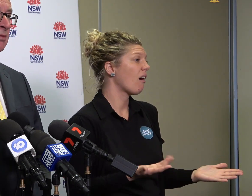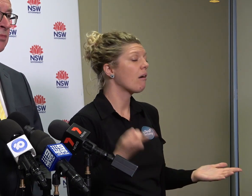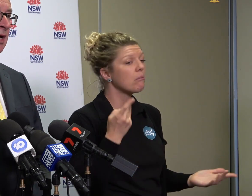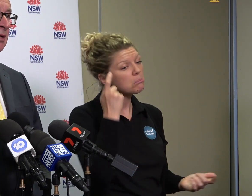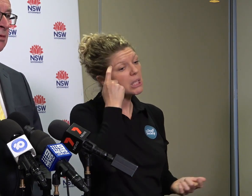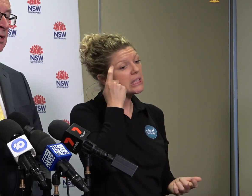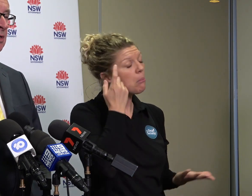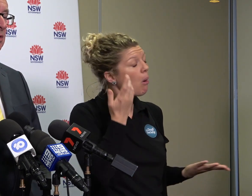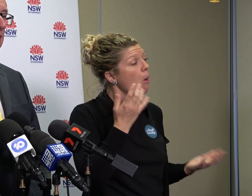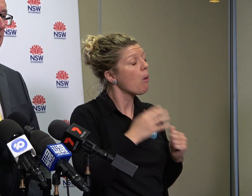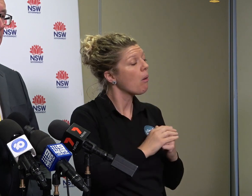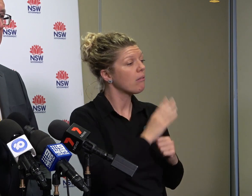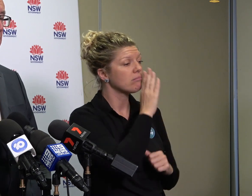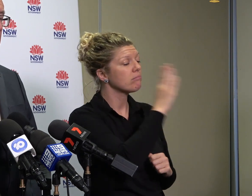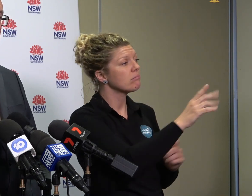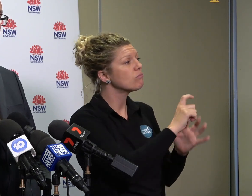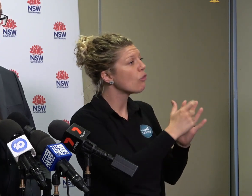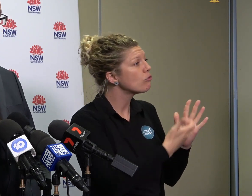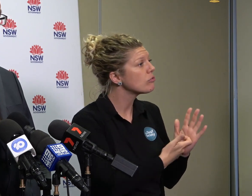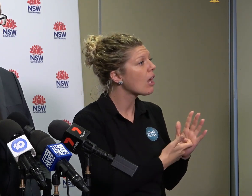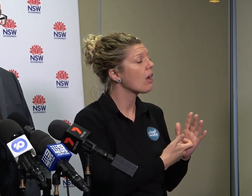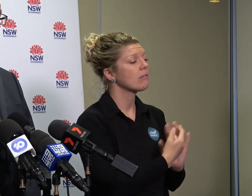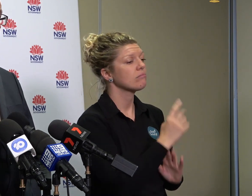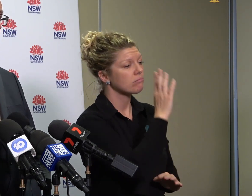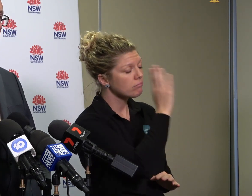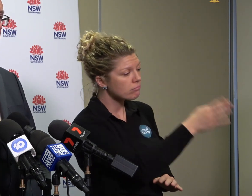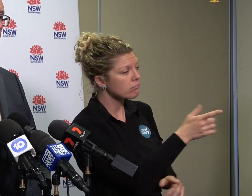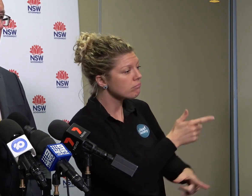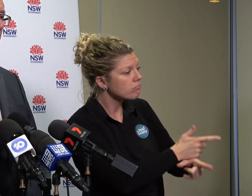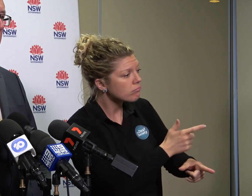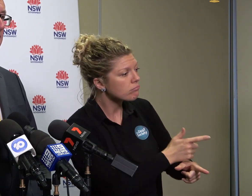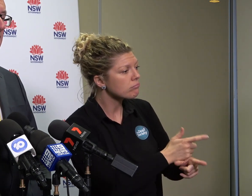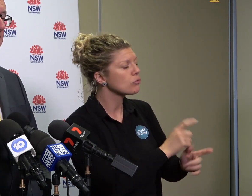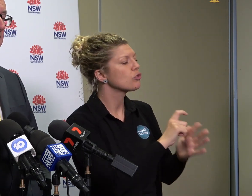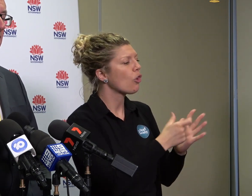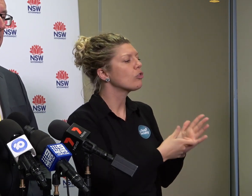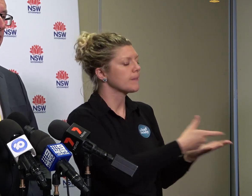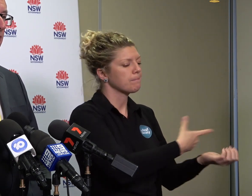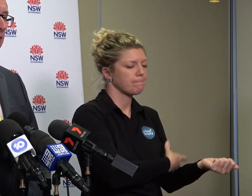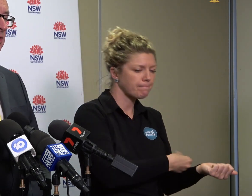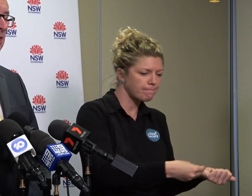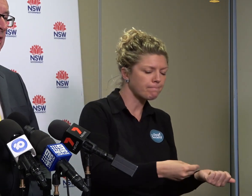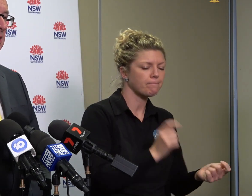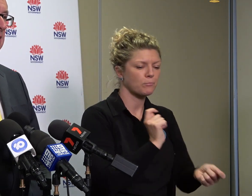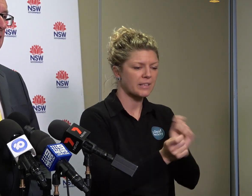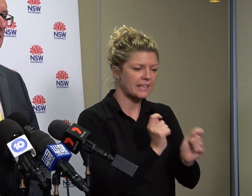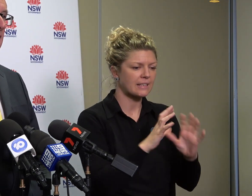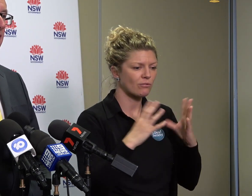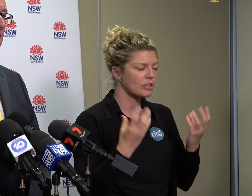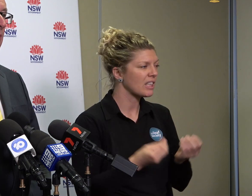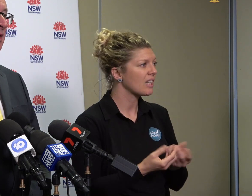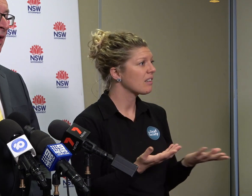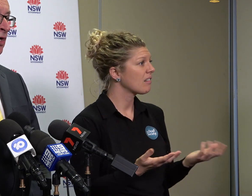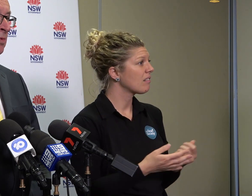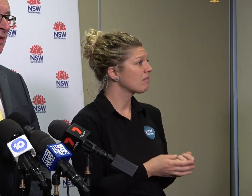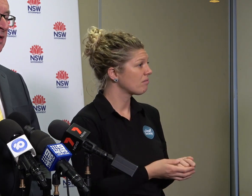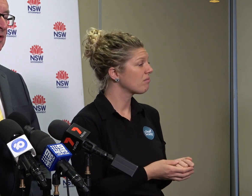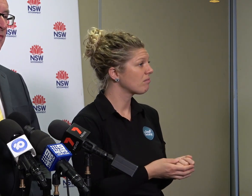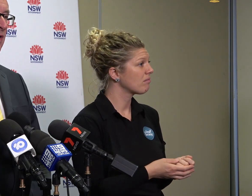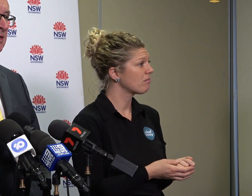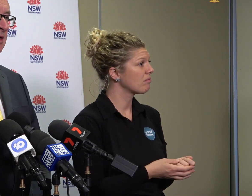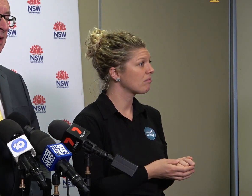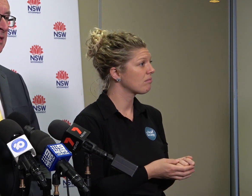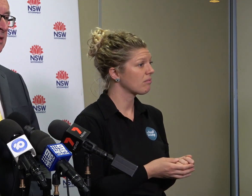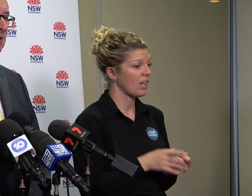sensible. They went and saw their GP, and their GP arranged the necessary pathology, and they went home and